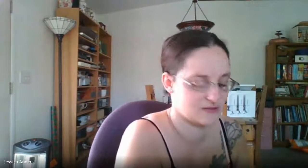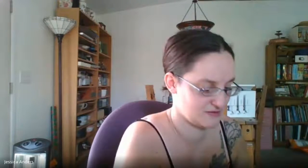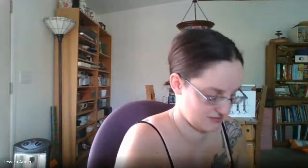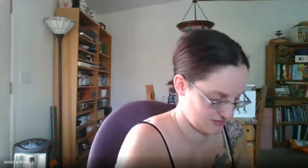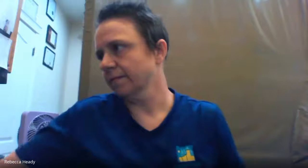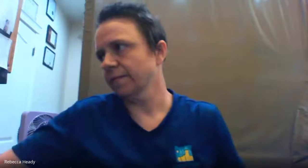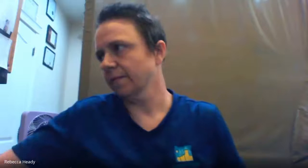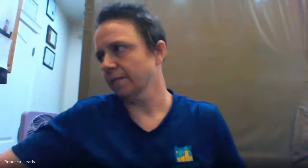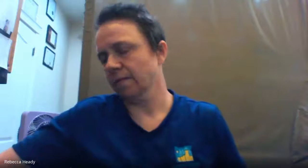Okay.